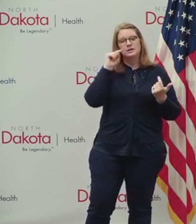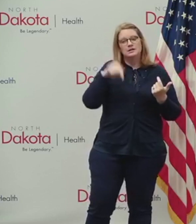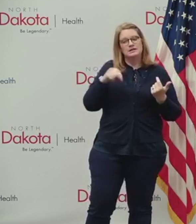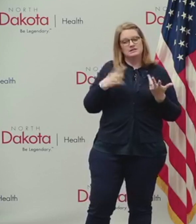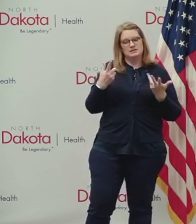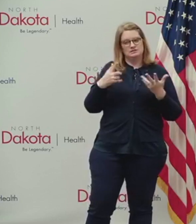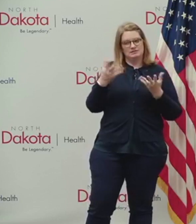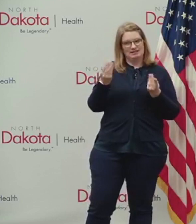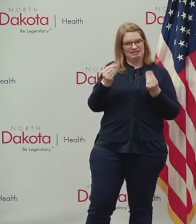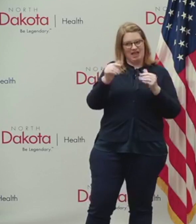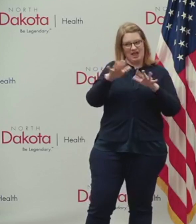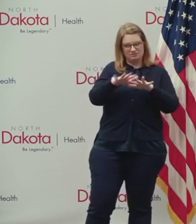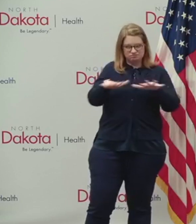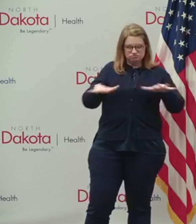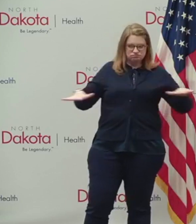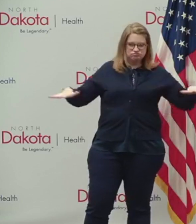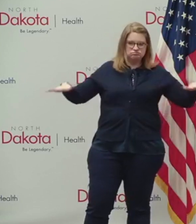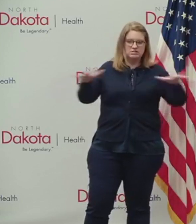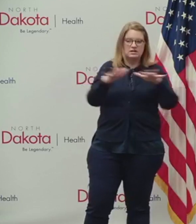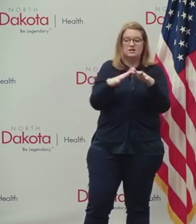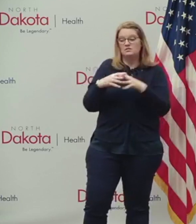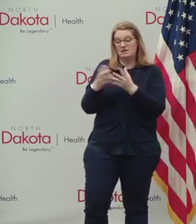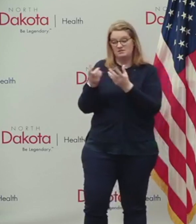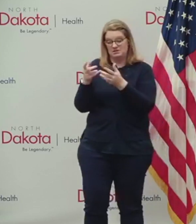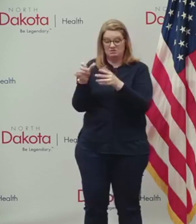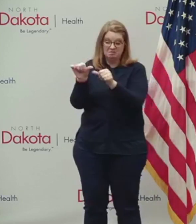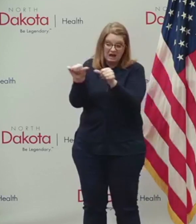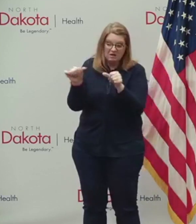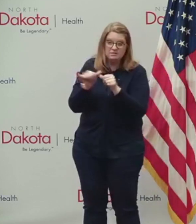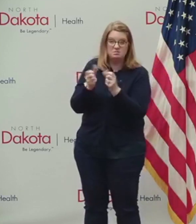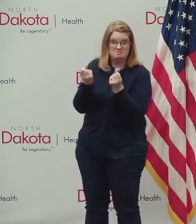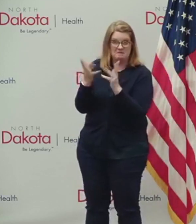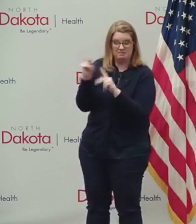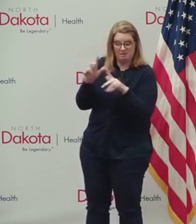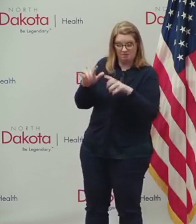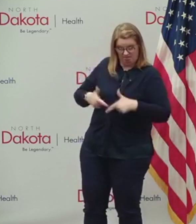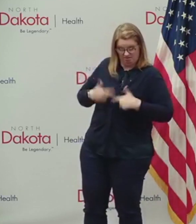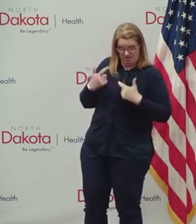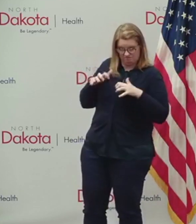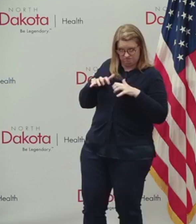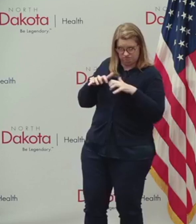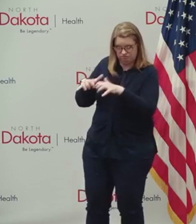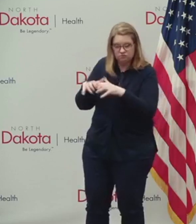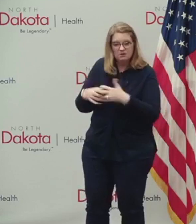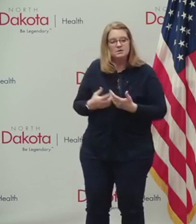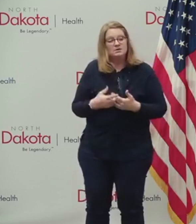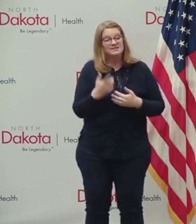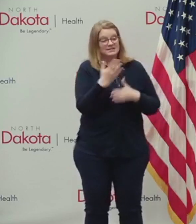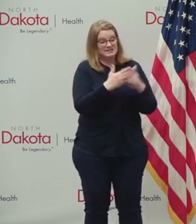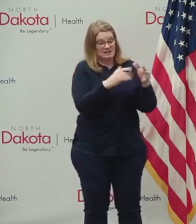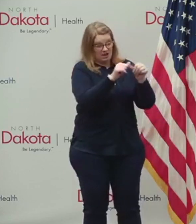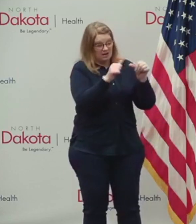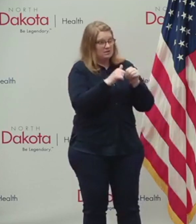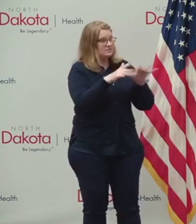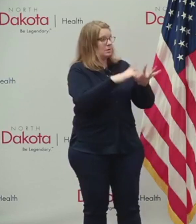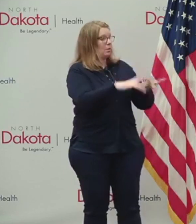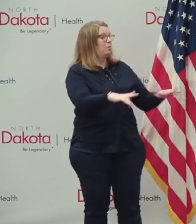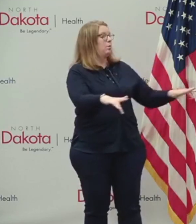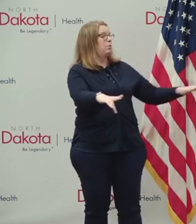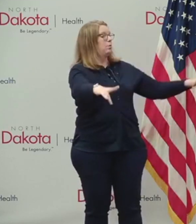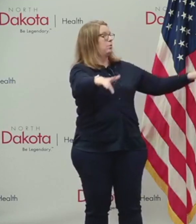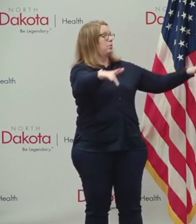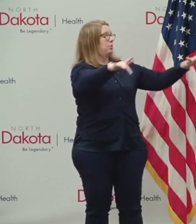people. We've got areas that are densely populated. We've got areas that are vast farm fields and expansive ranch